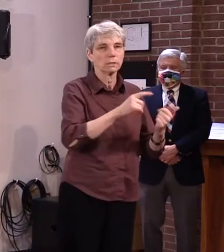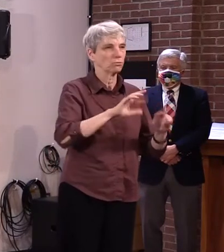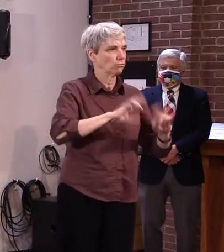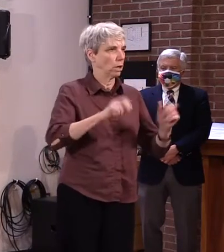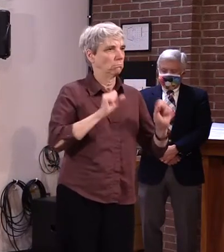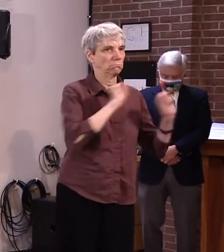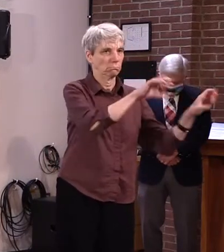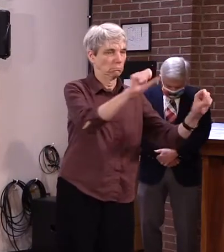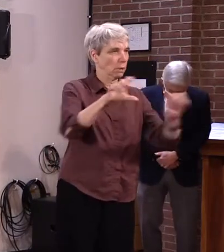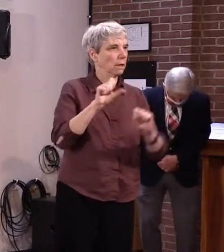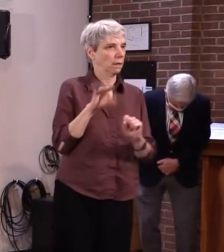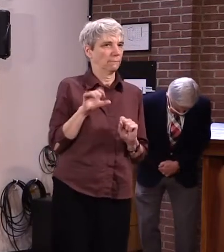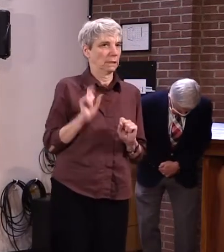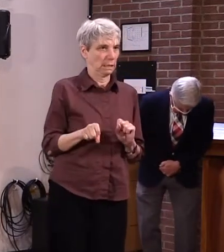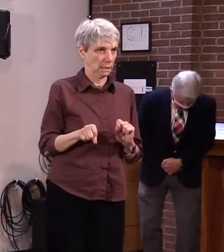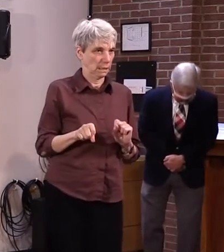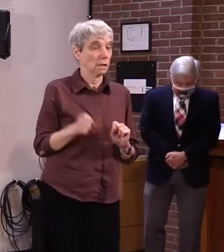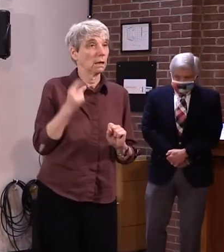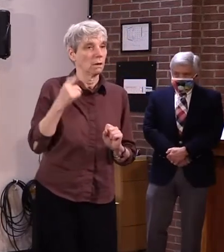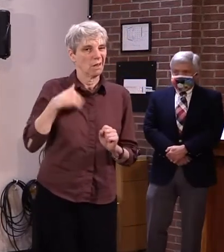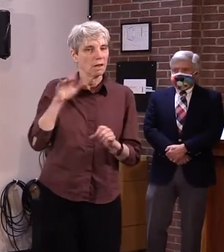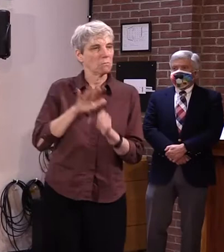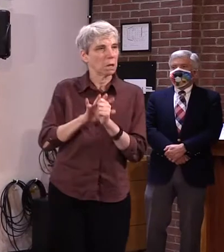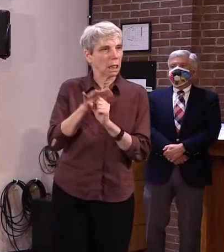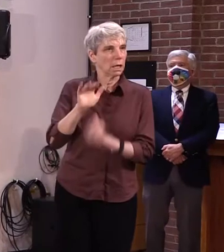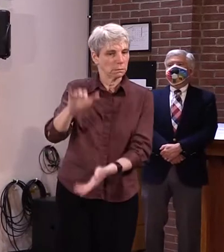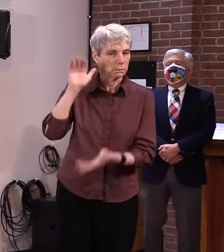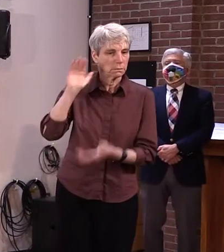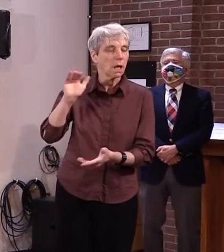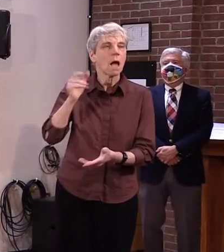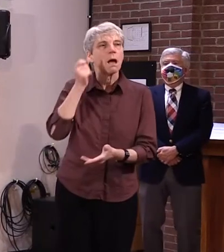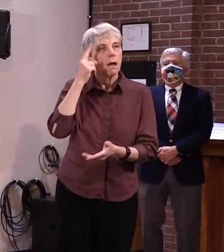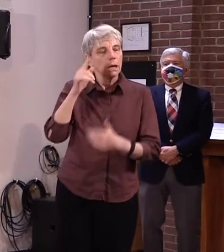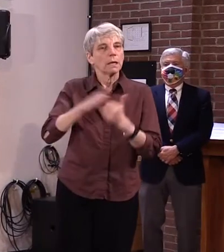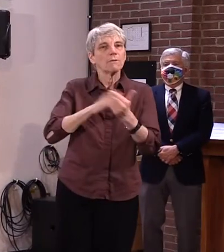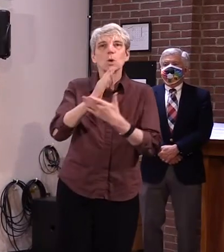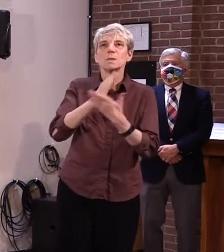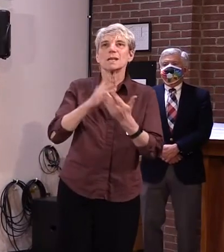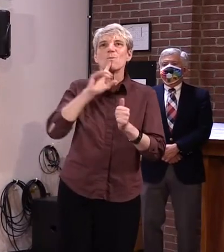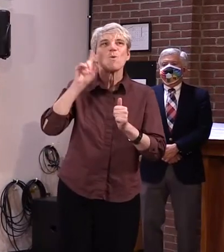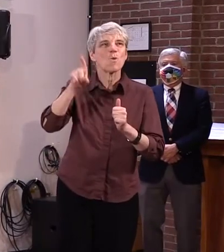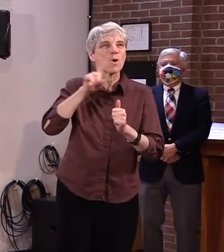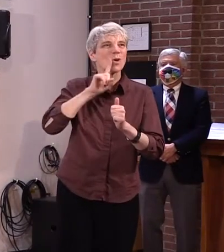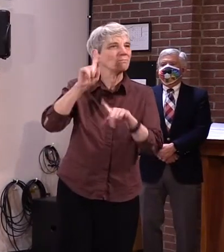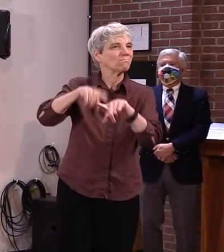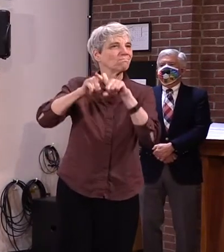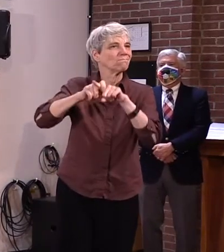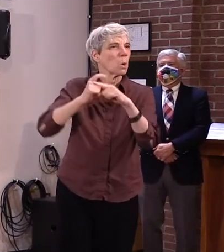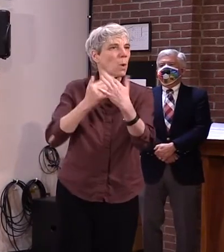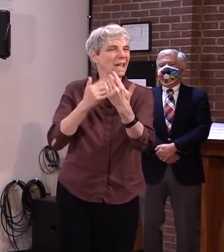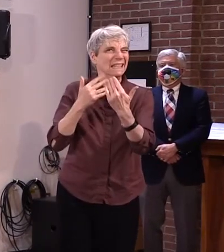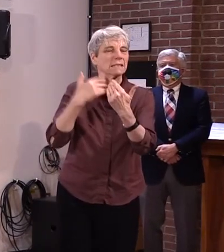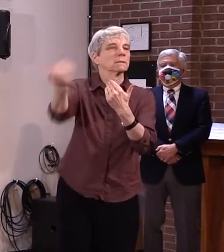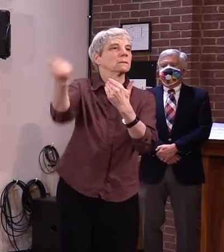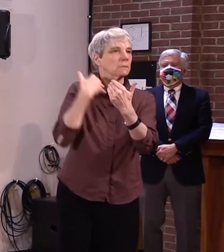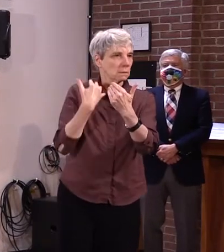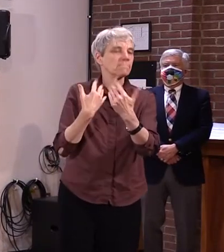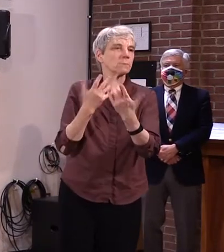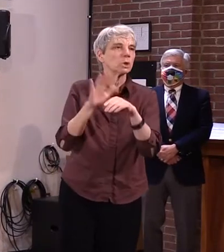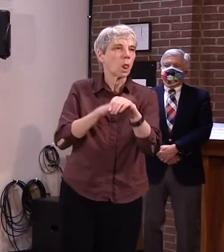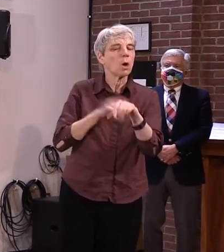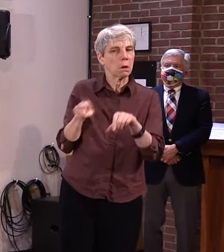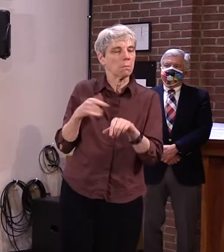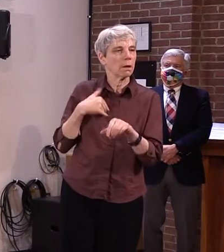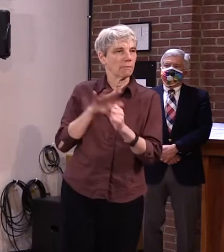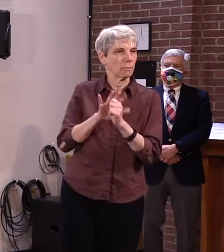as supply lines remain constrained for some items. We'll talk a little bit more about that in a moment. The warehouse is run